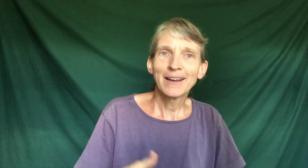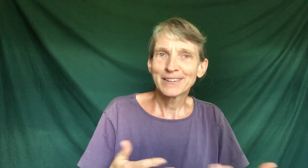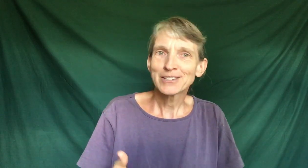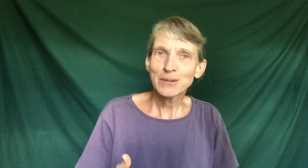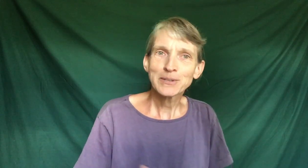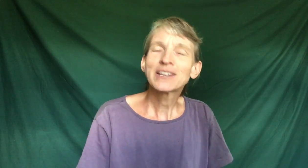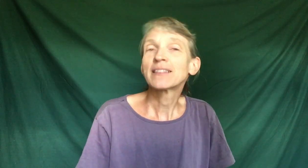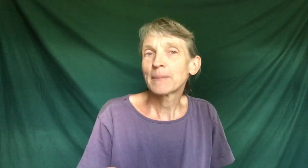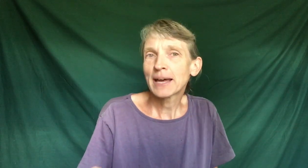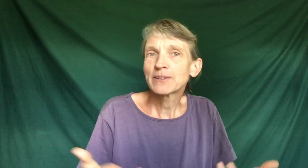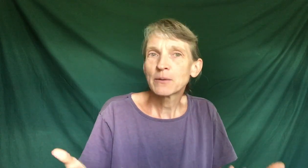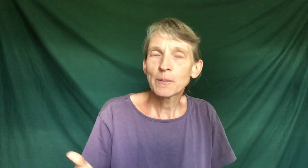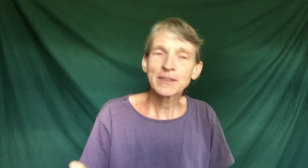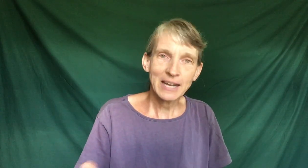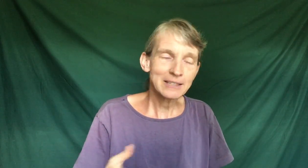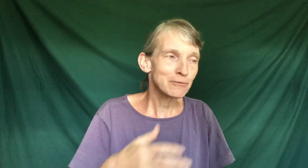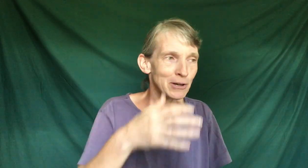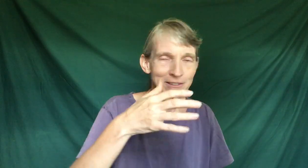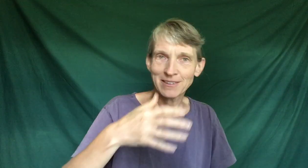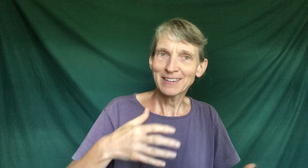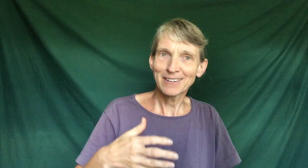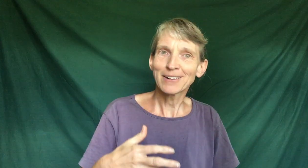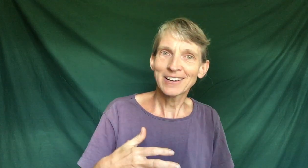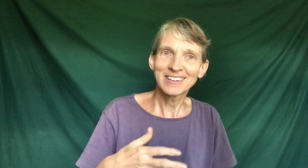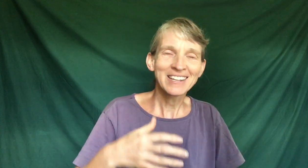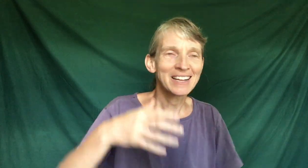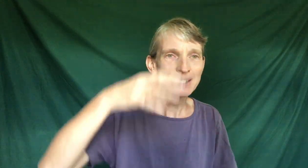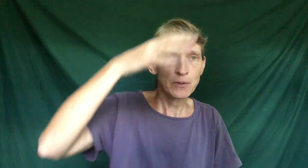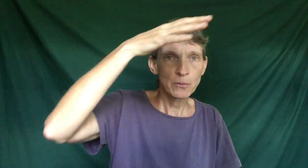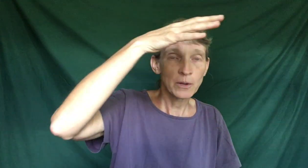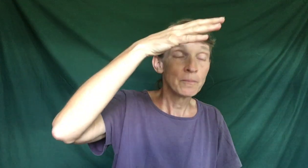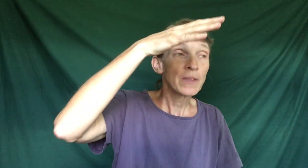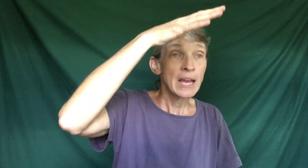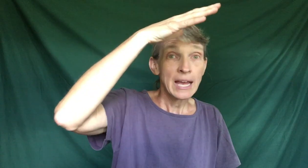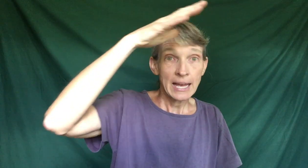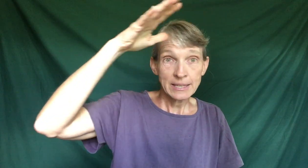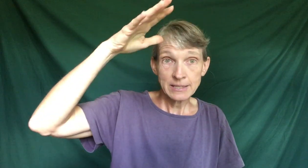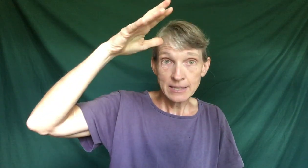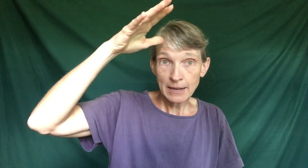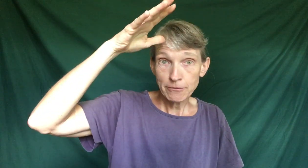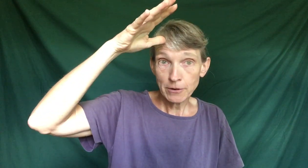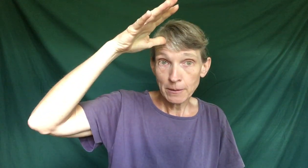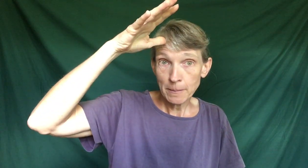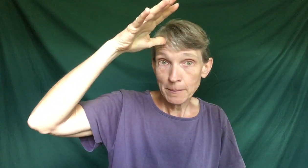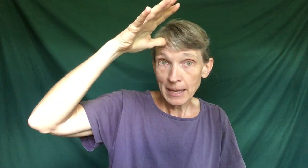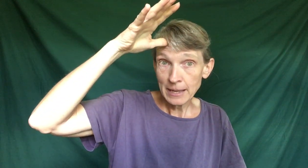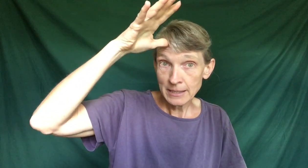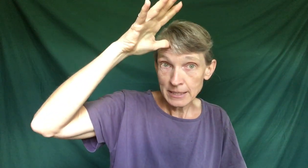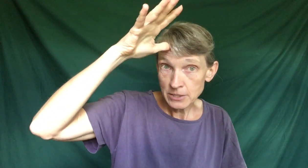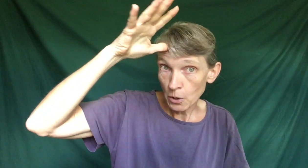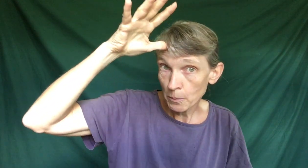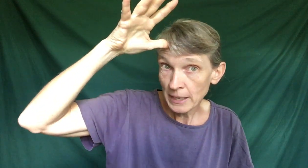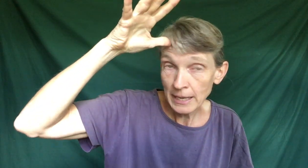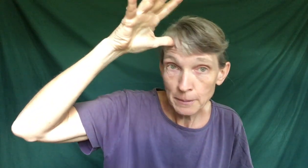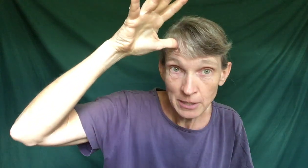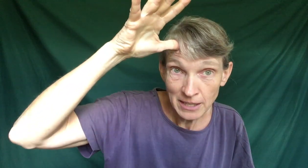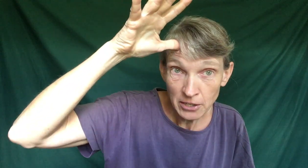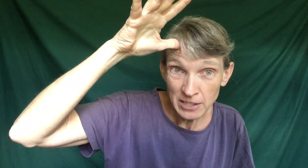the sheep is saying the man and the woman that I live with, and they're going to take some of the wool. And the sign for man is an open hand up here like you're going to